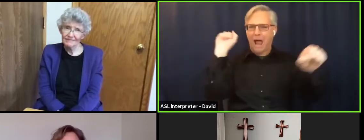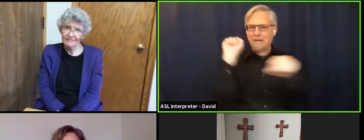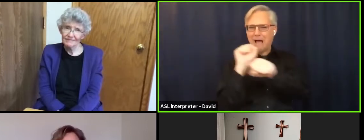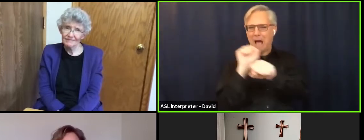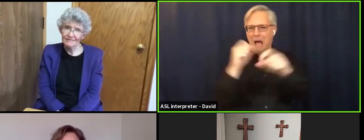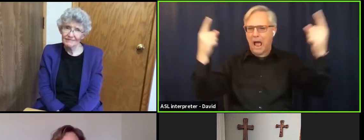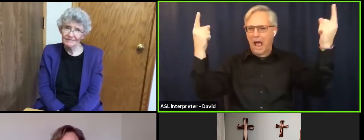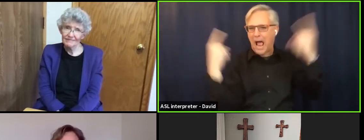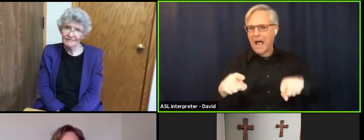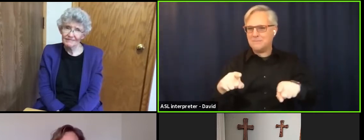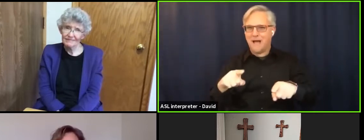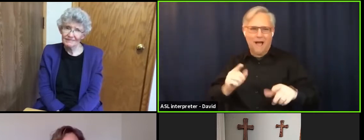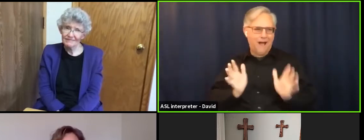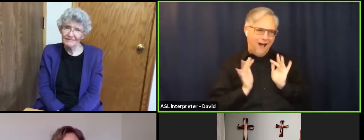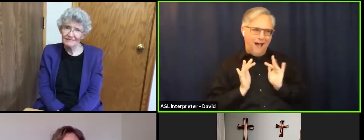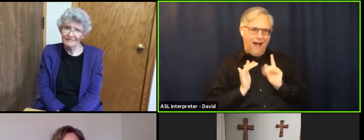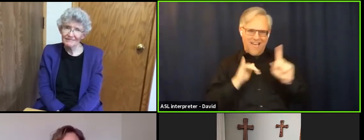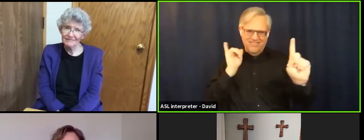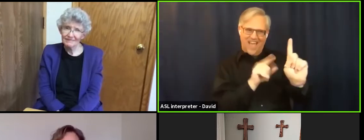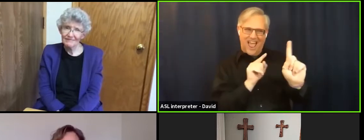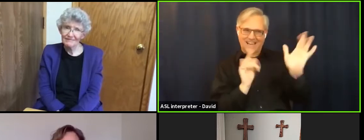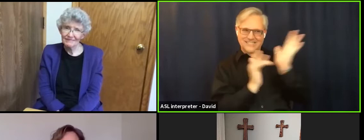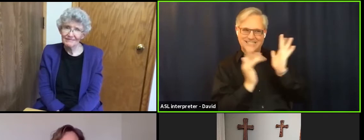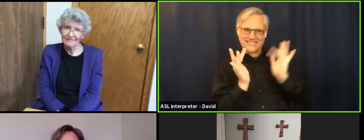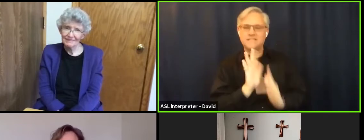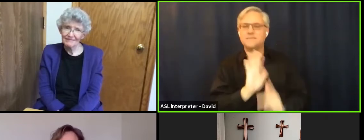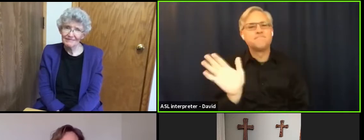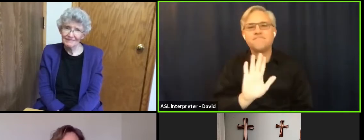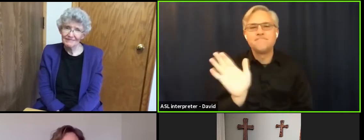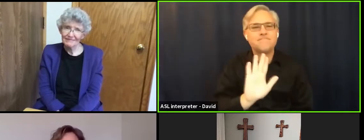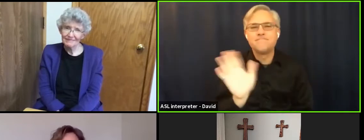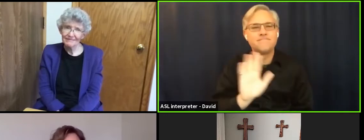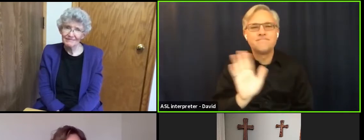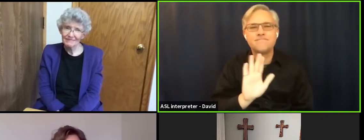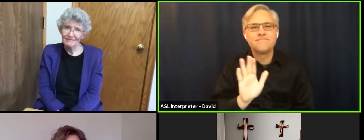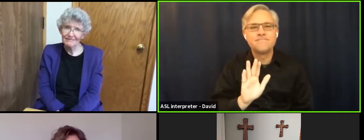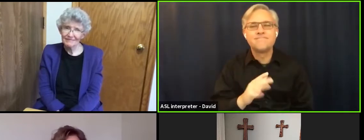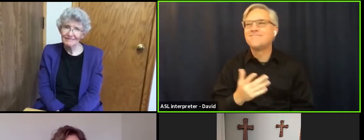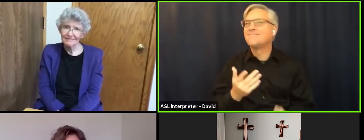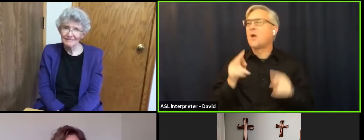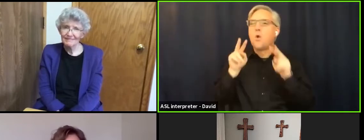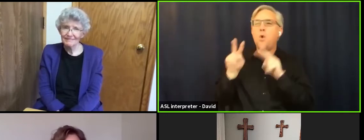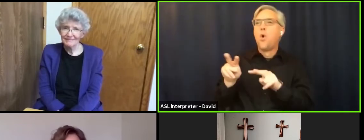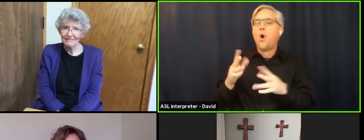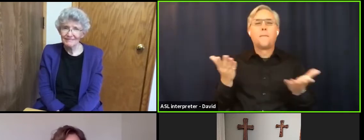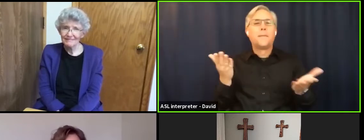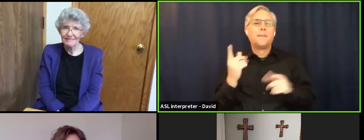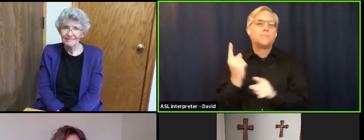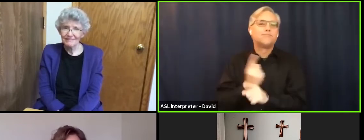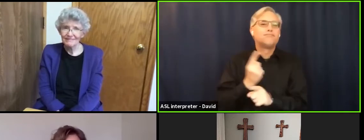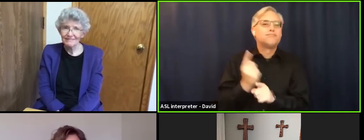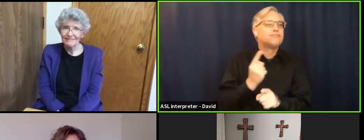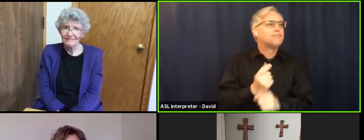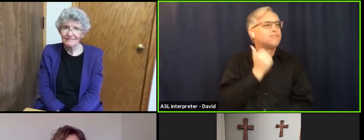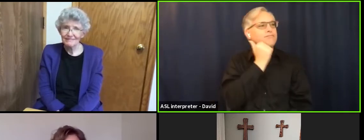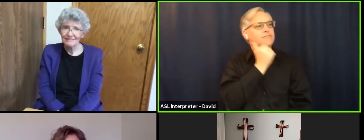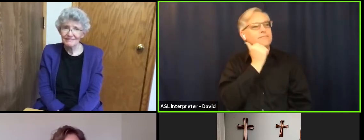in normal, ordinary, kind of boring